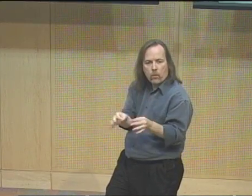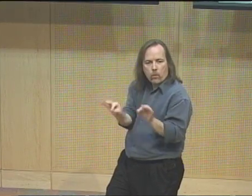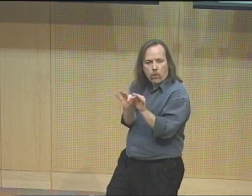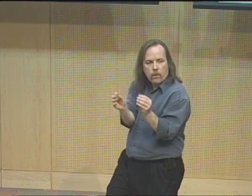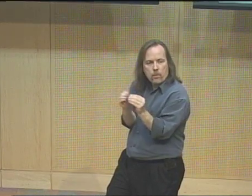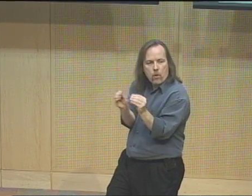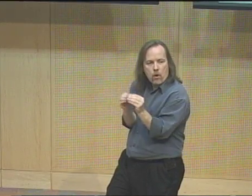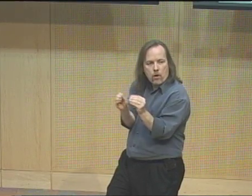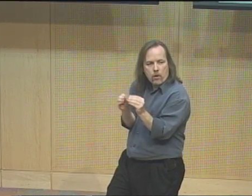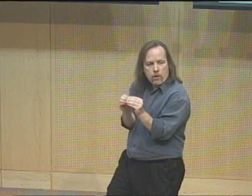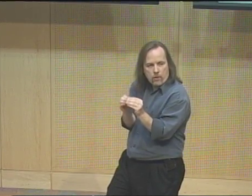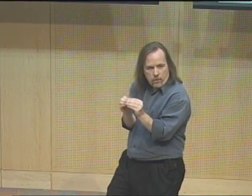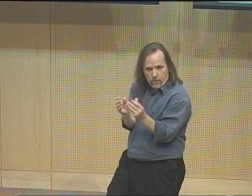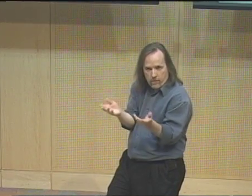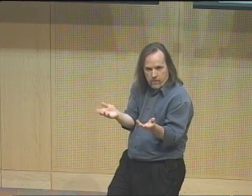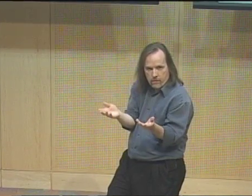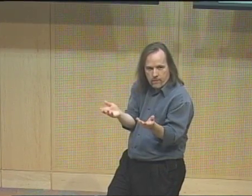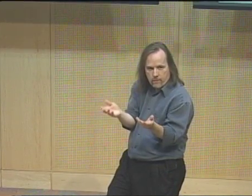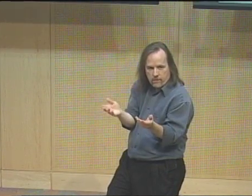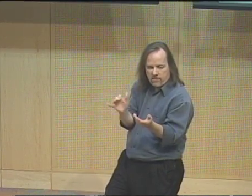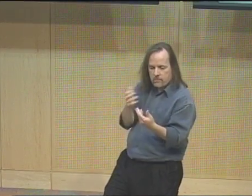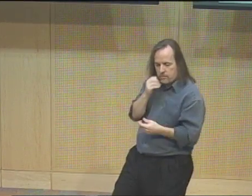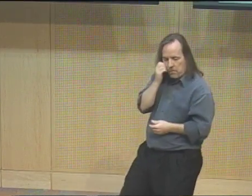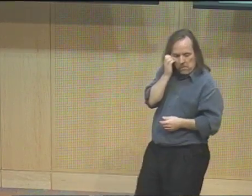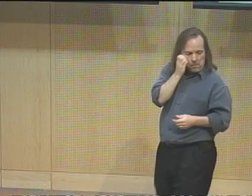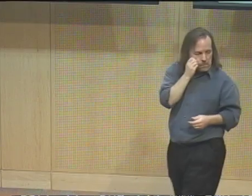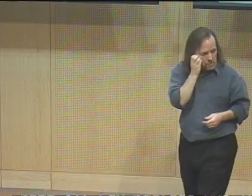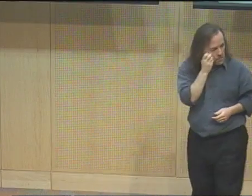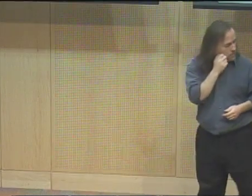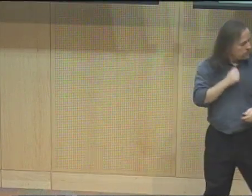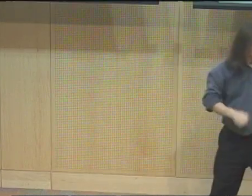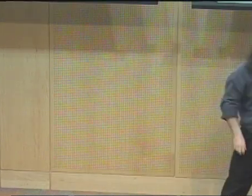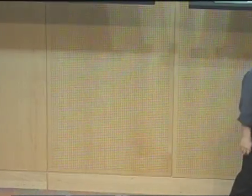current market value, and then its worth will appreciate over time.